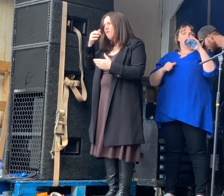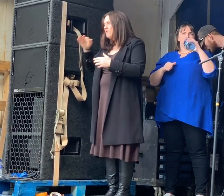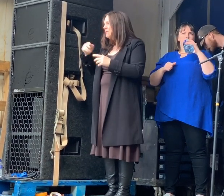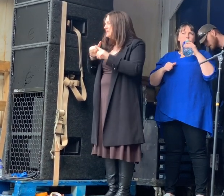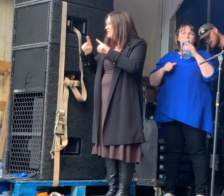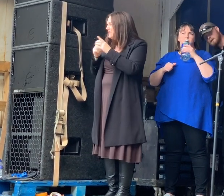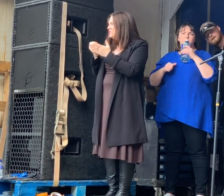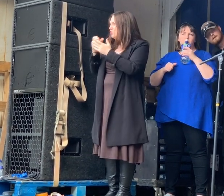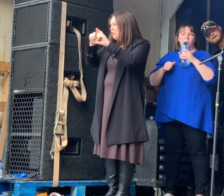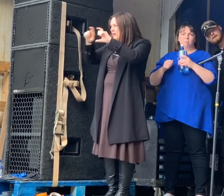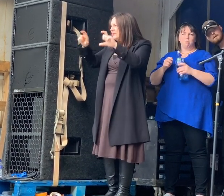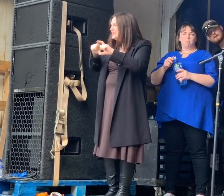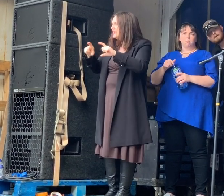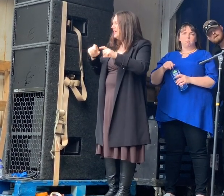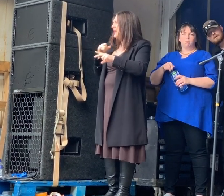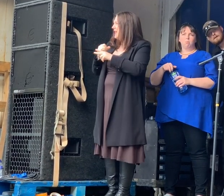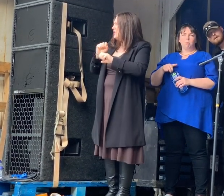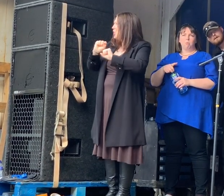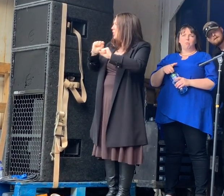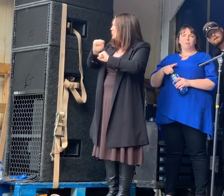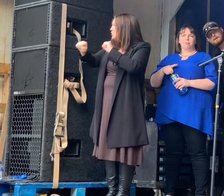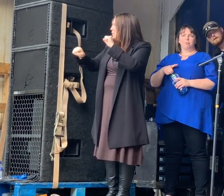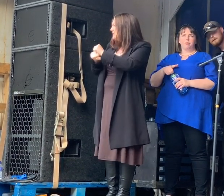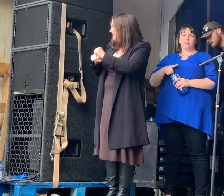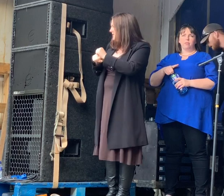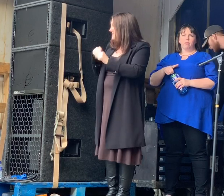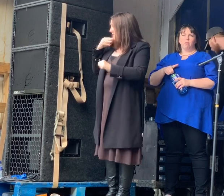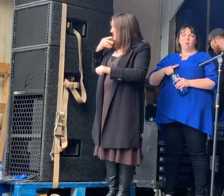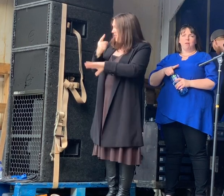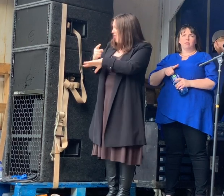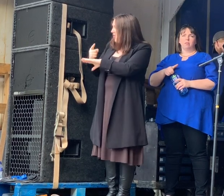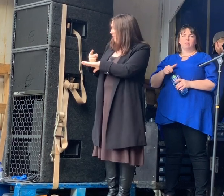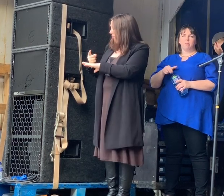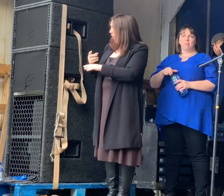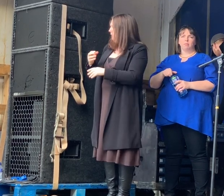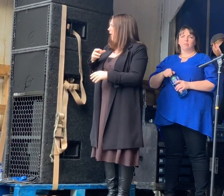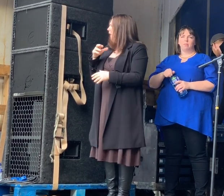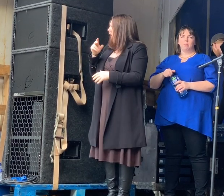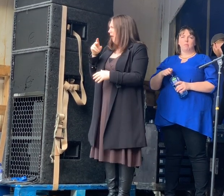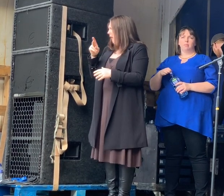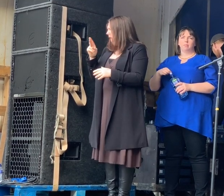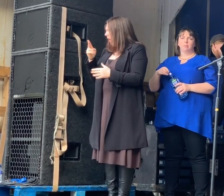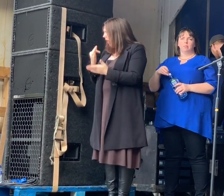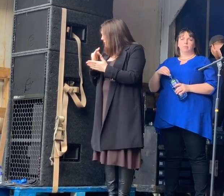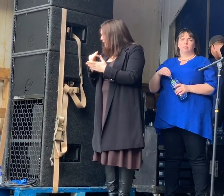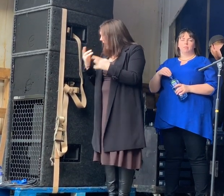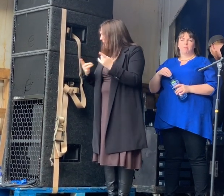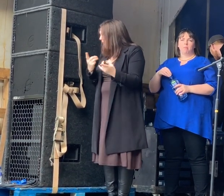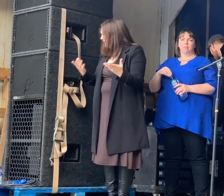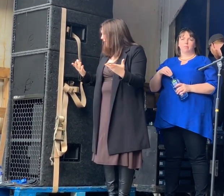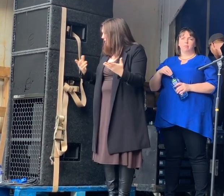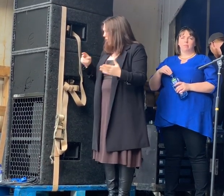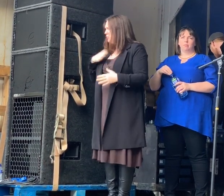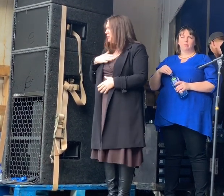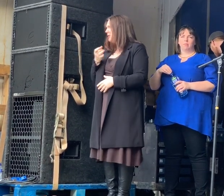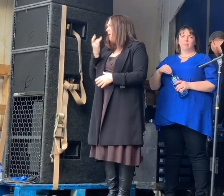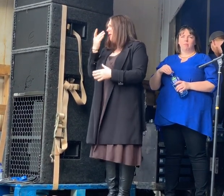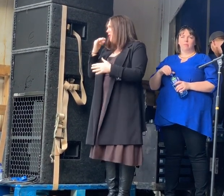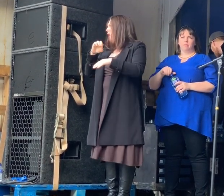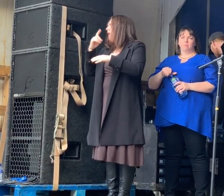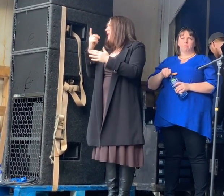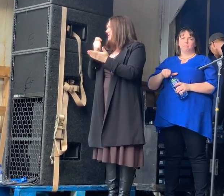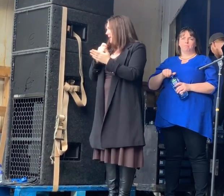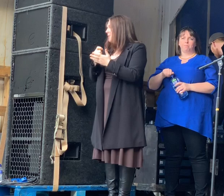page and in her shoes that situations like this are not a rarity. And we know at least one Irish person with